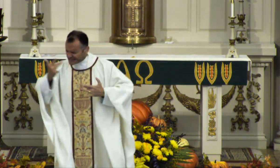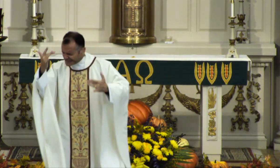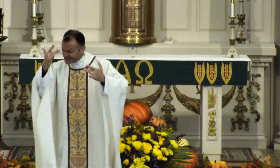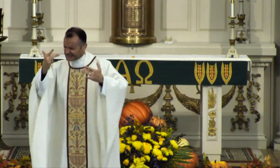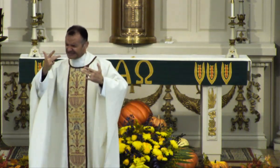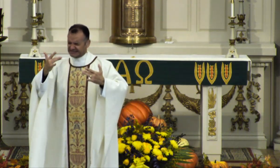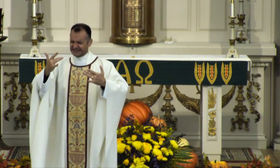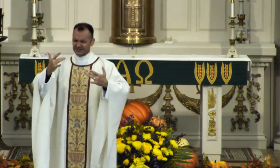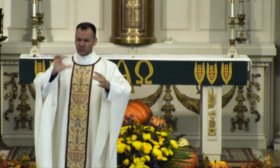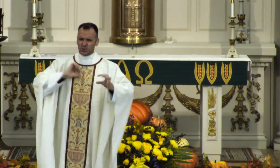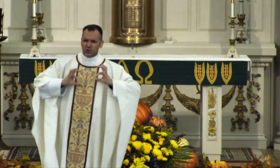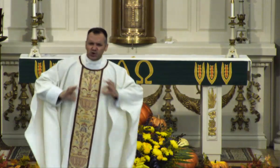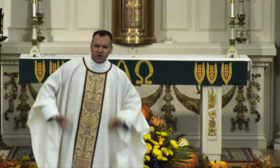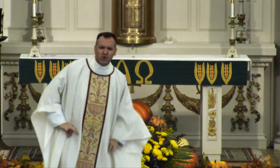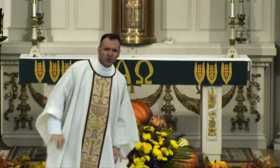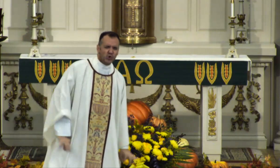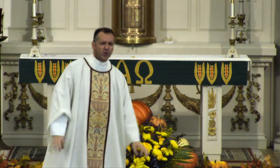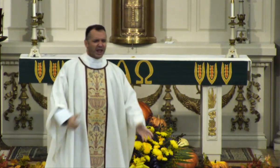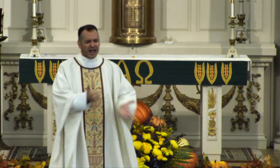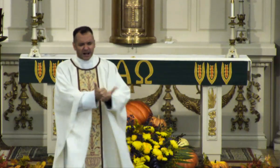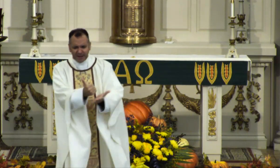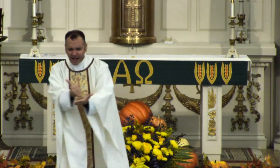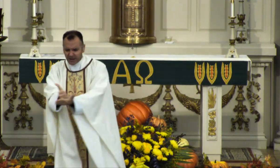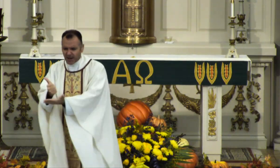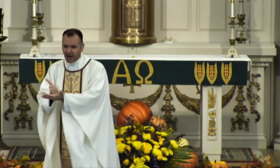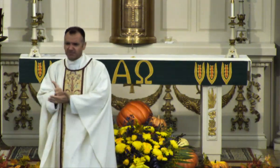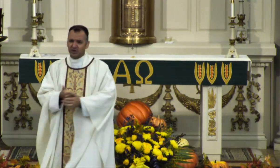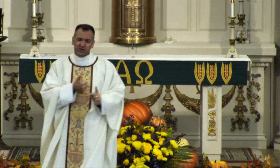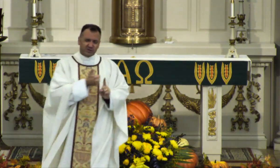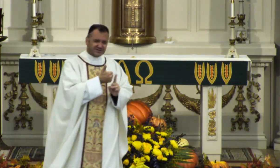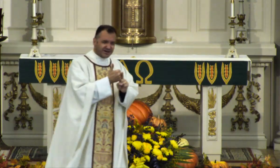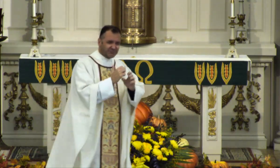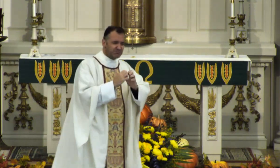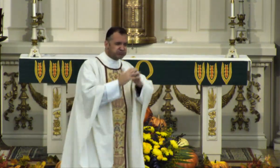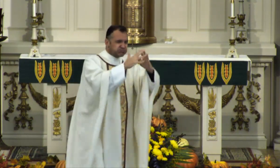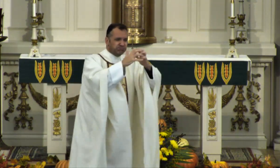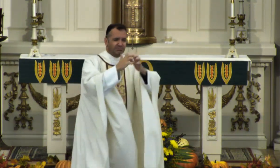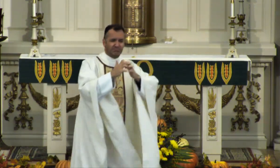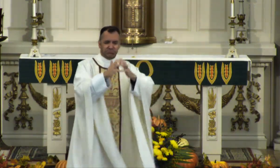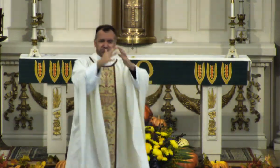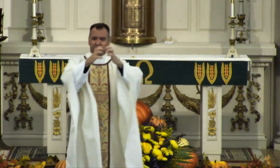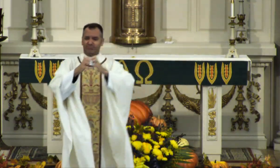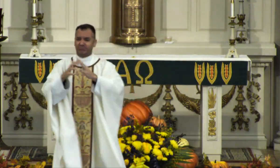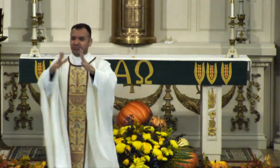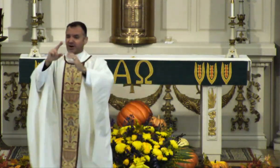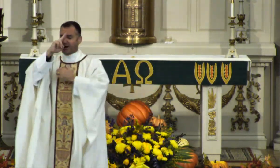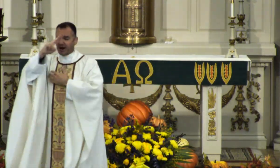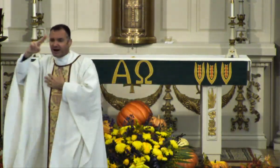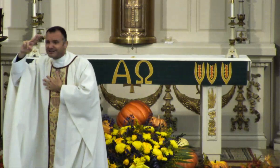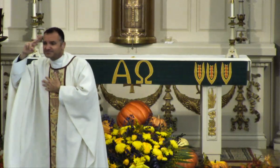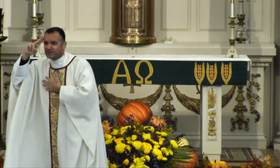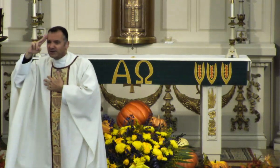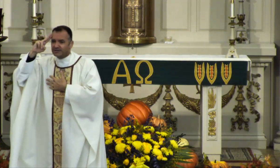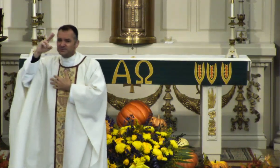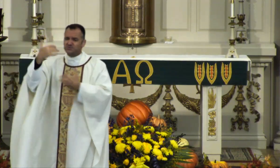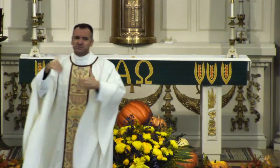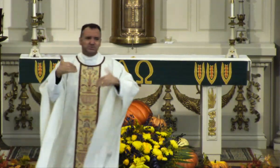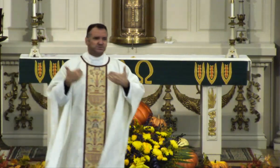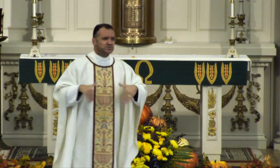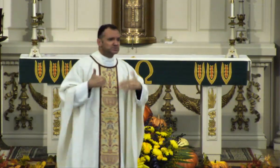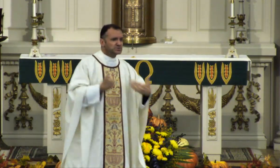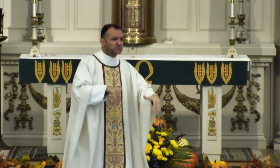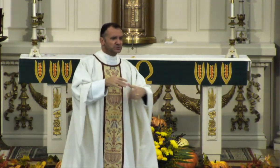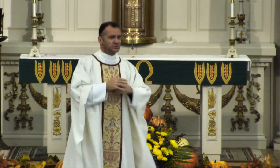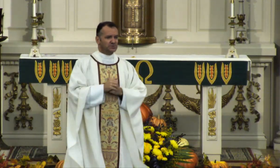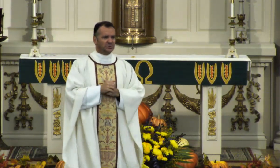and she took it upon herself to take care of people who were in pain, who were sick, and had all kinds